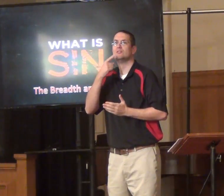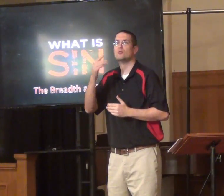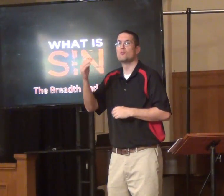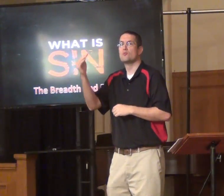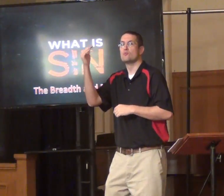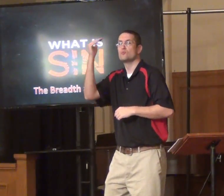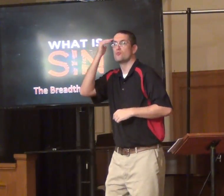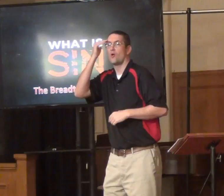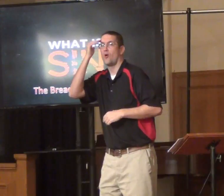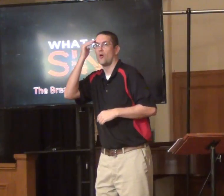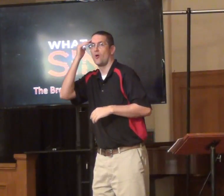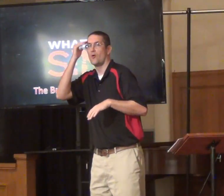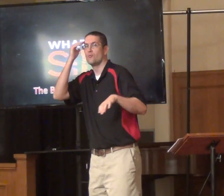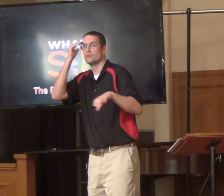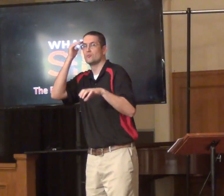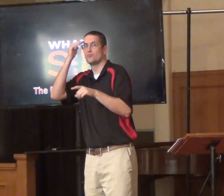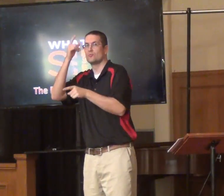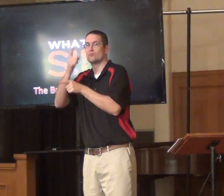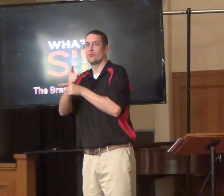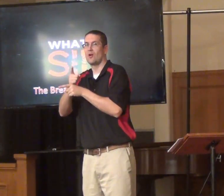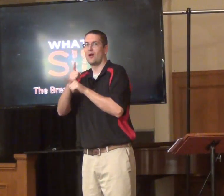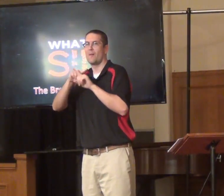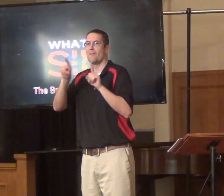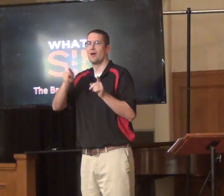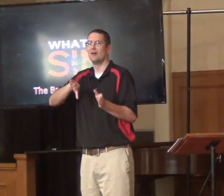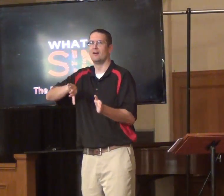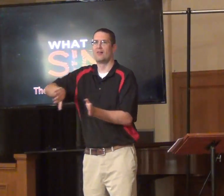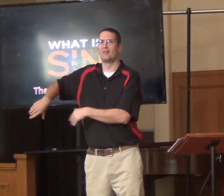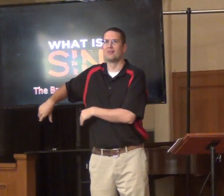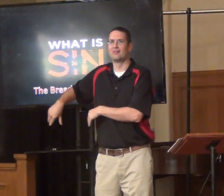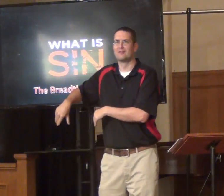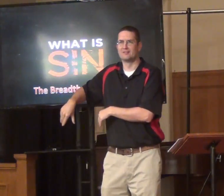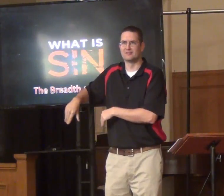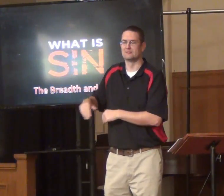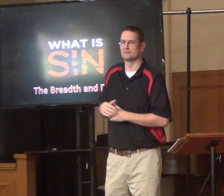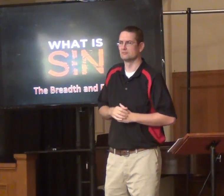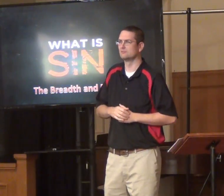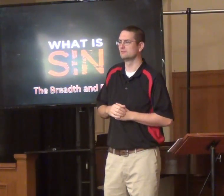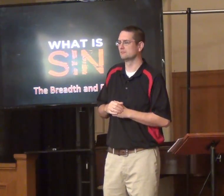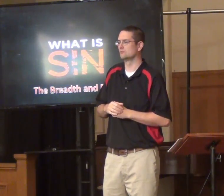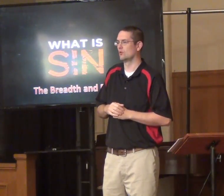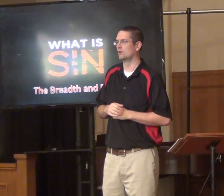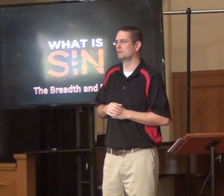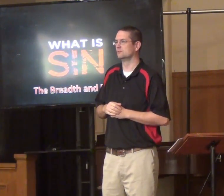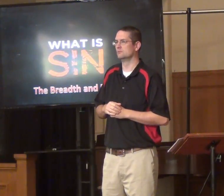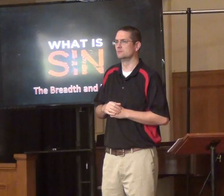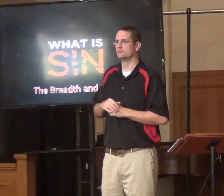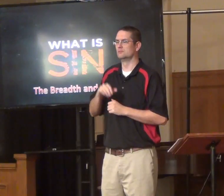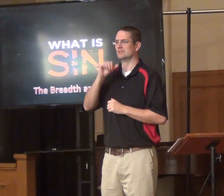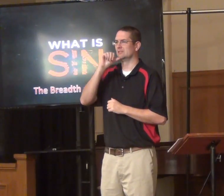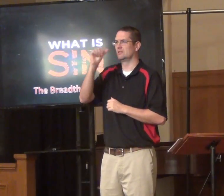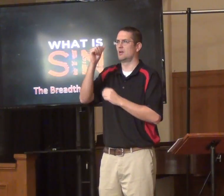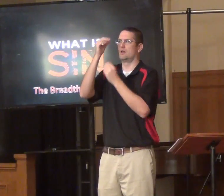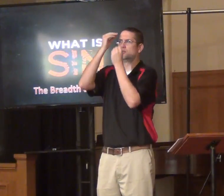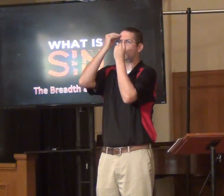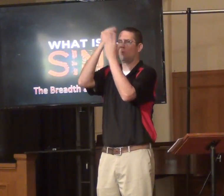The Bible says, if you know what's right to do and you don't do it, that is